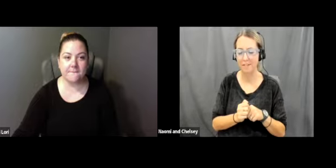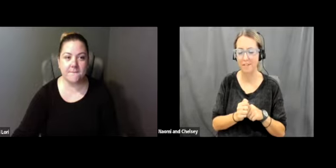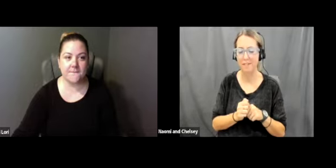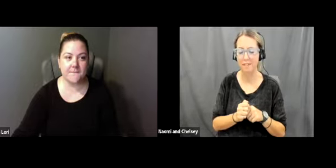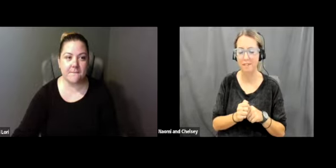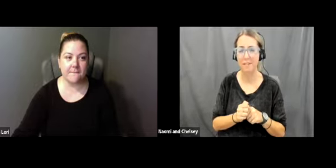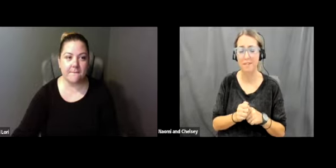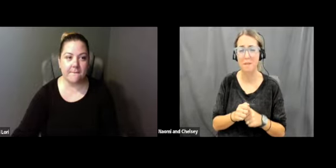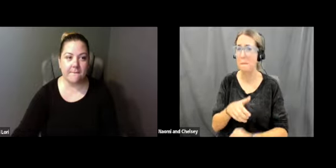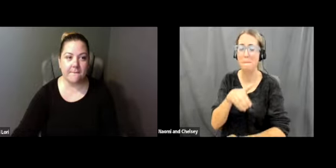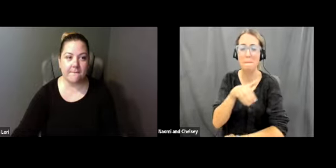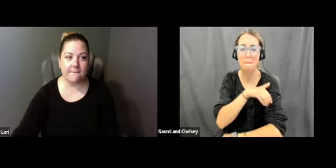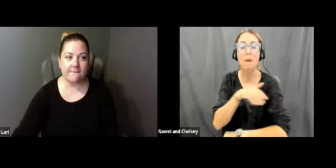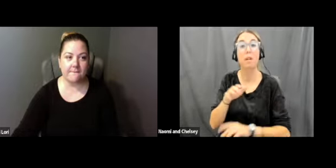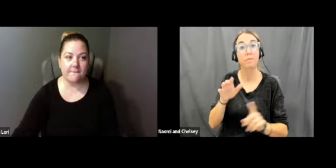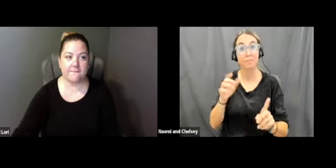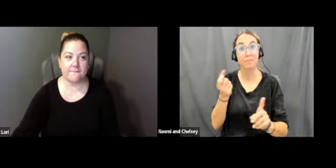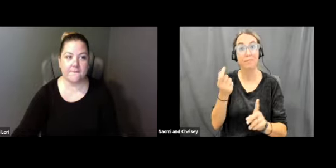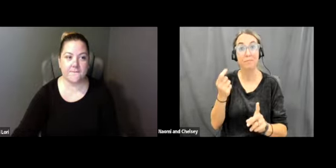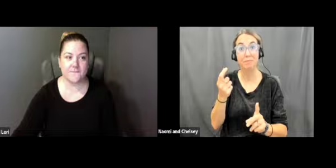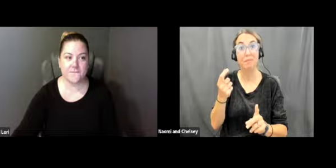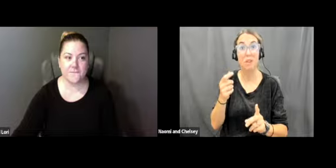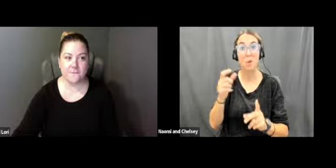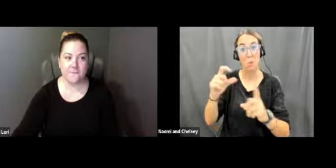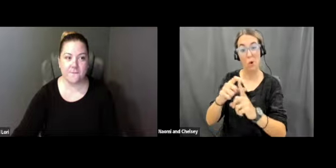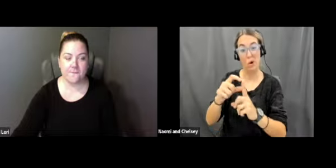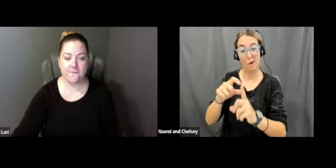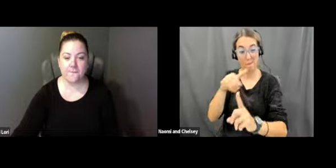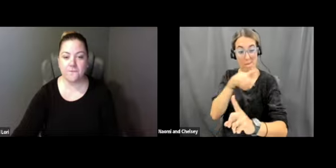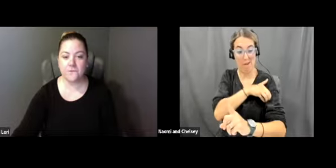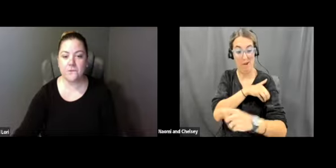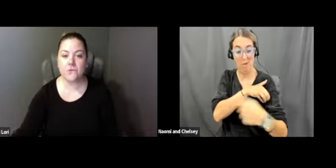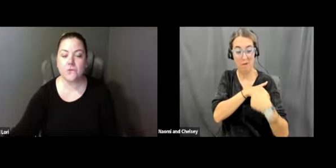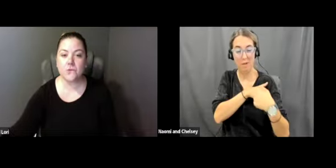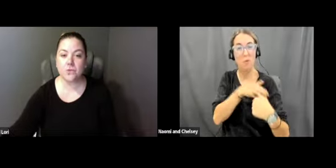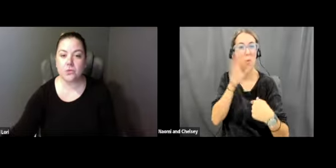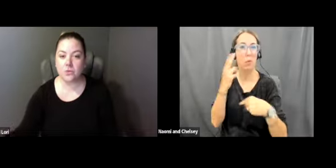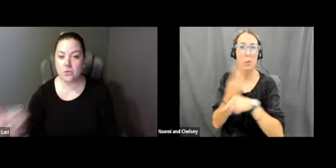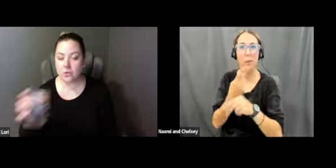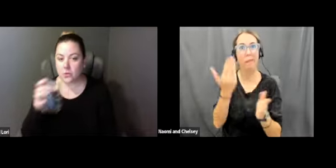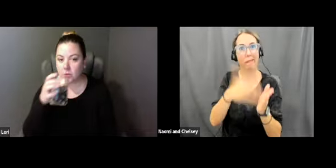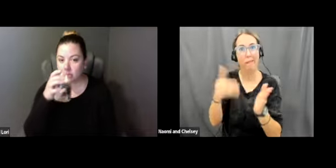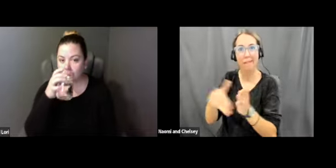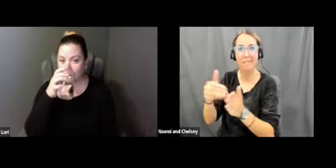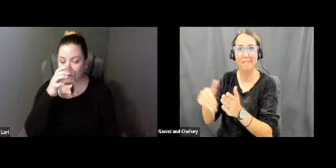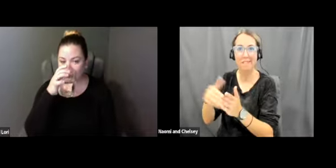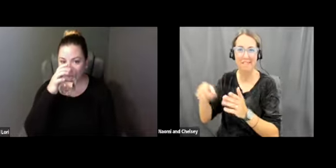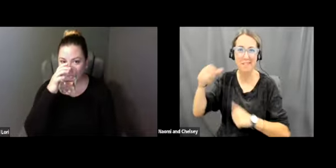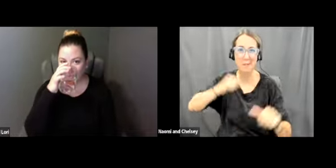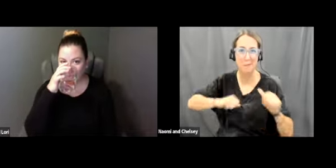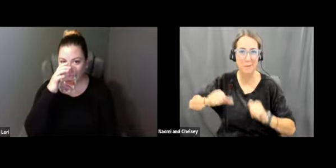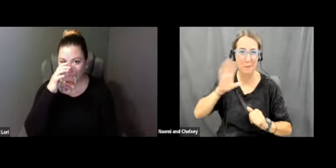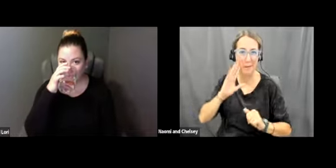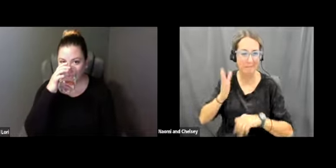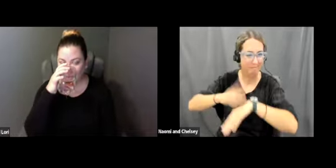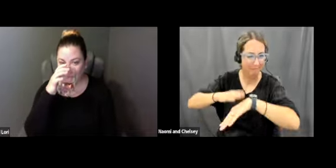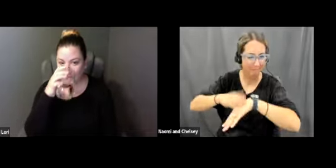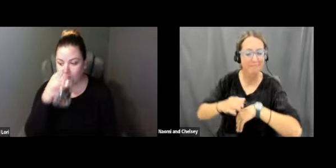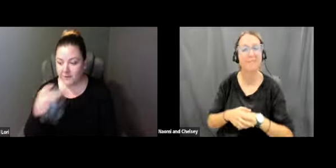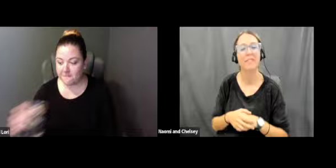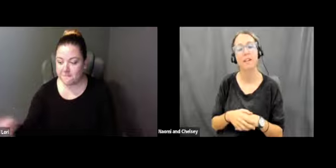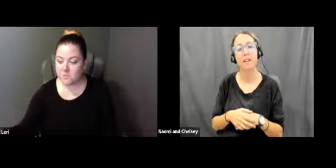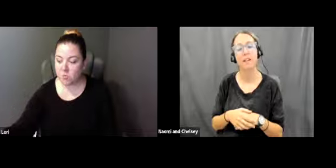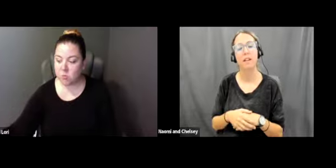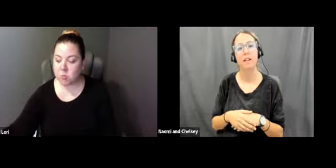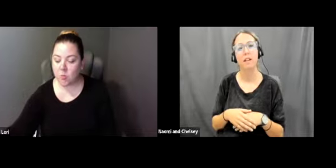like 70 times over the course of this podcast, but it's so powerful to hear how, to some extent, there's like this sense of like,